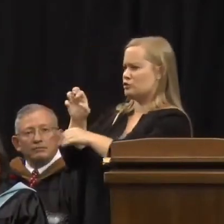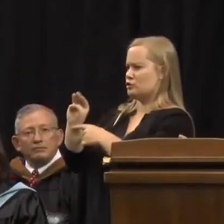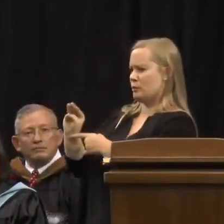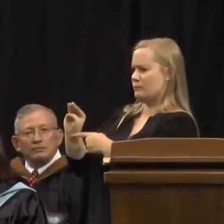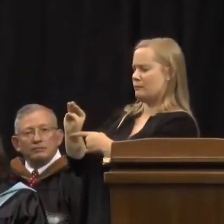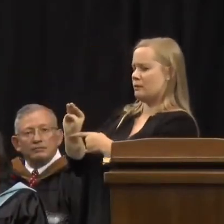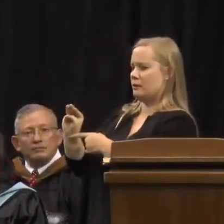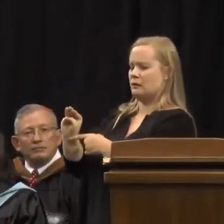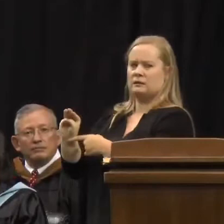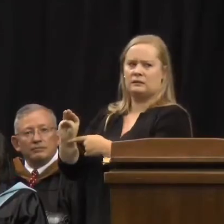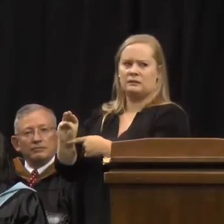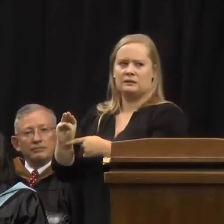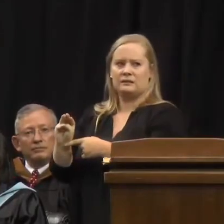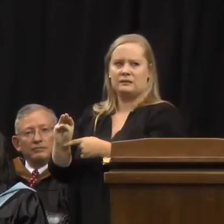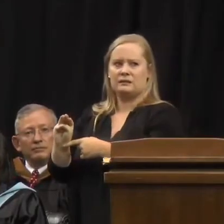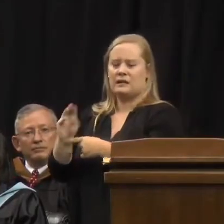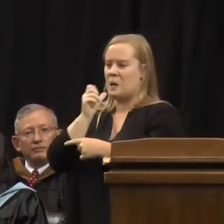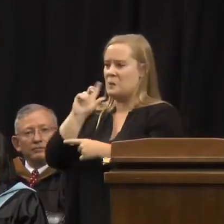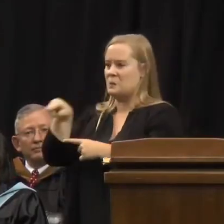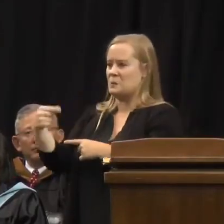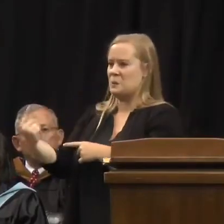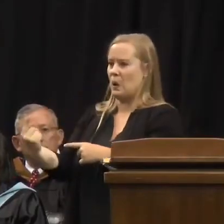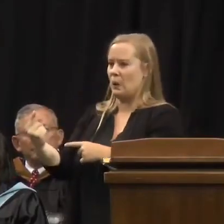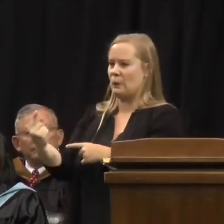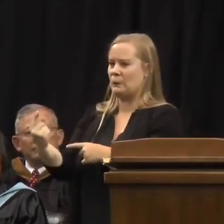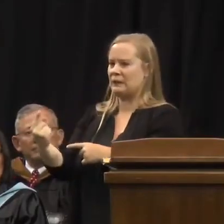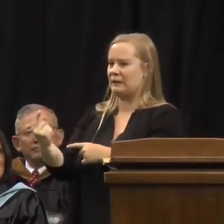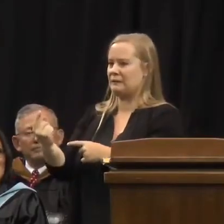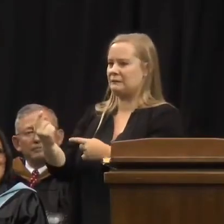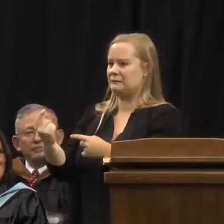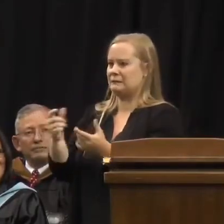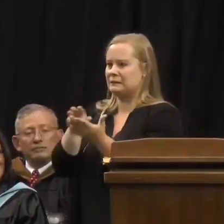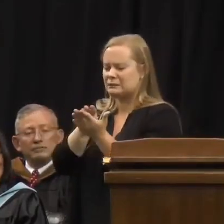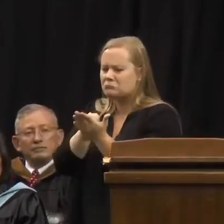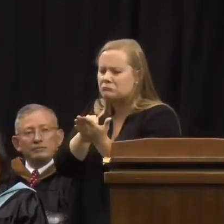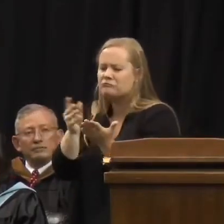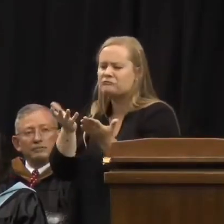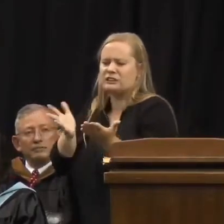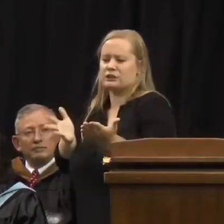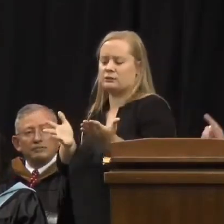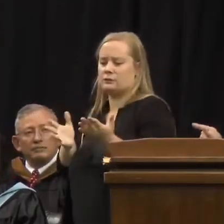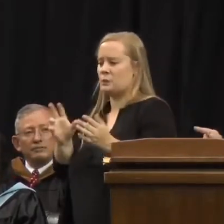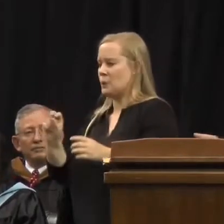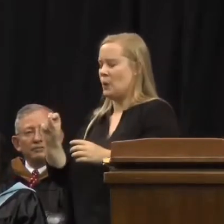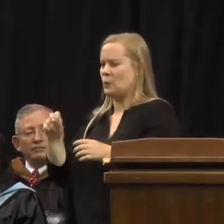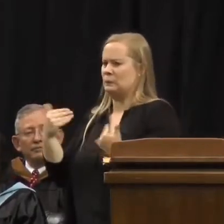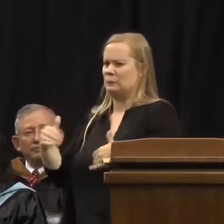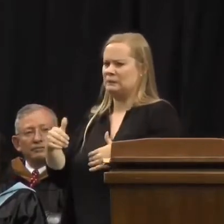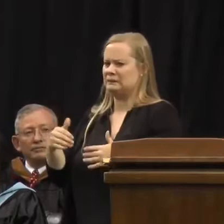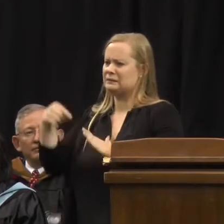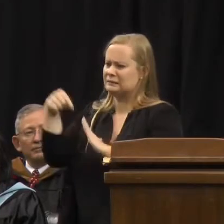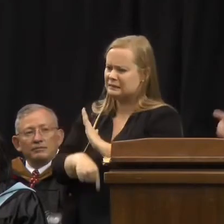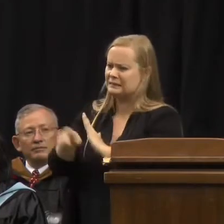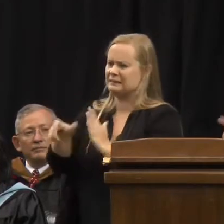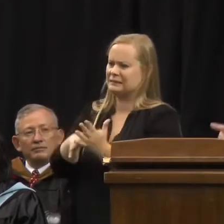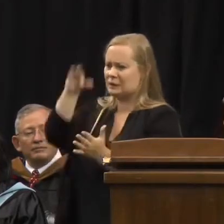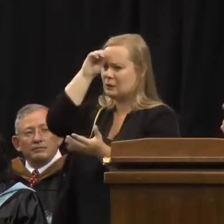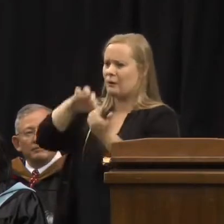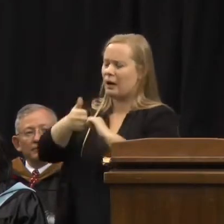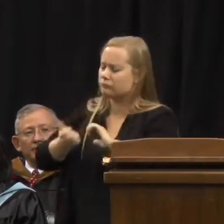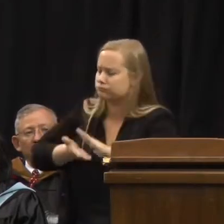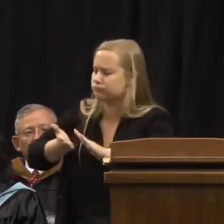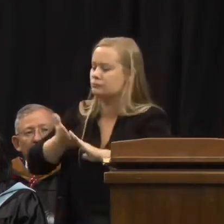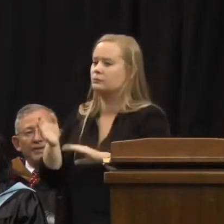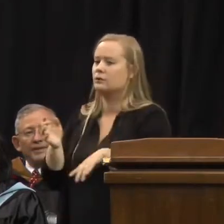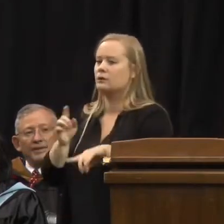more, is way more than just a car going fast as it was in my day. This class, who's learned